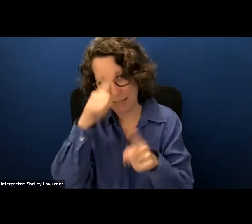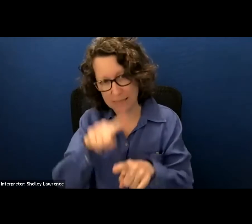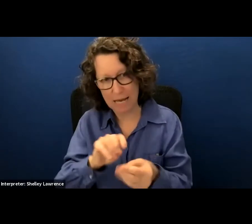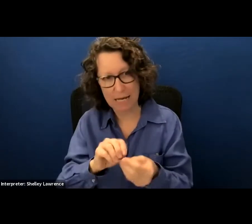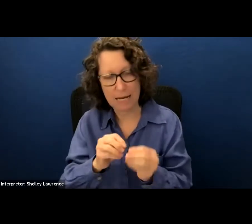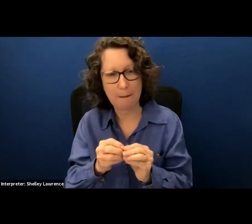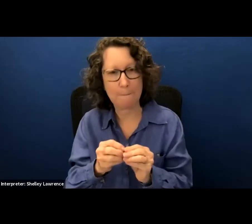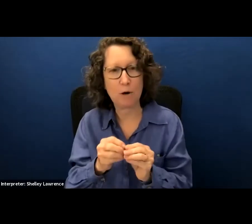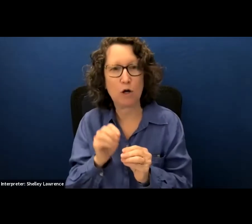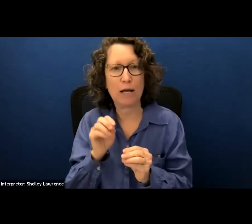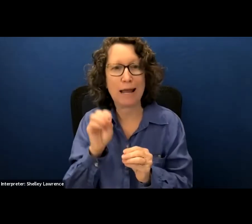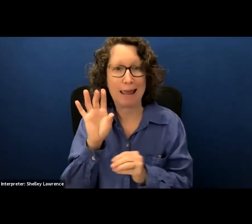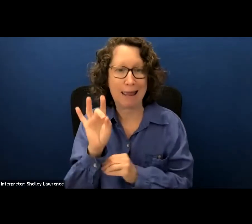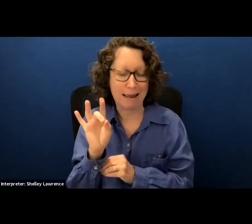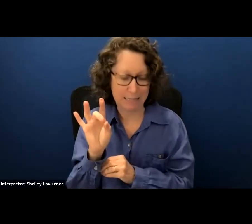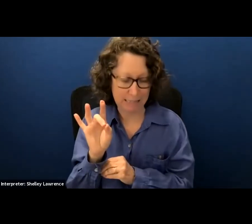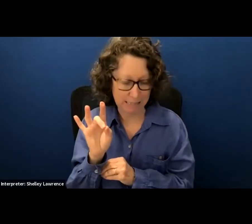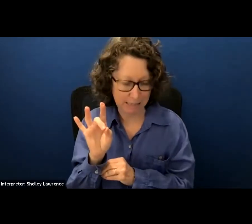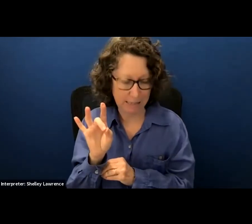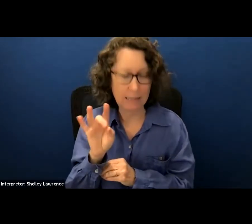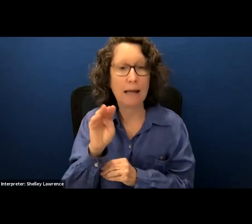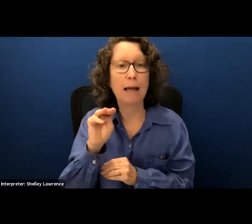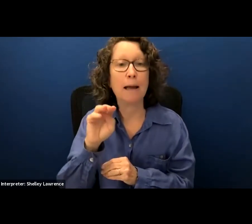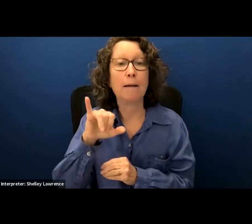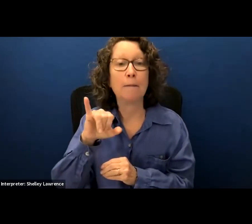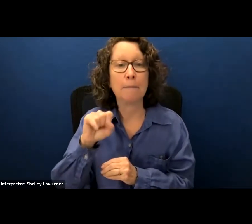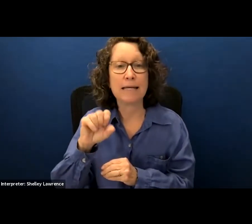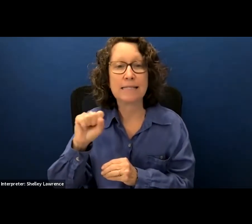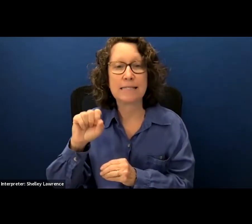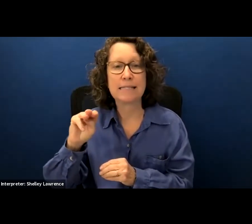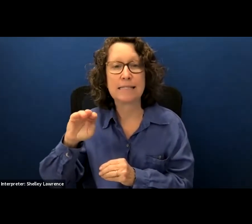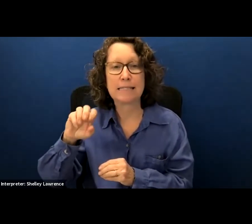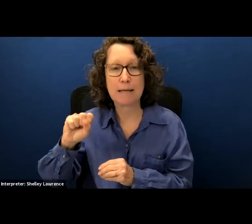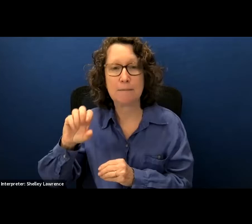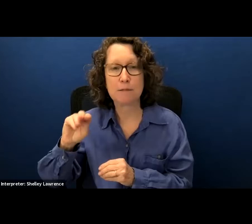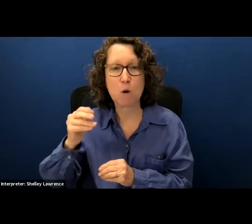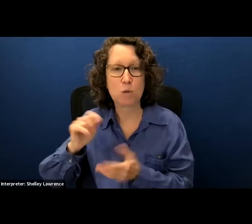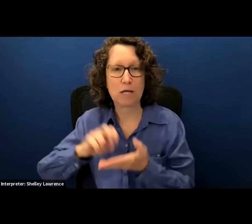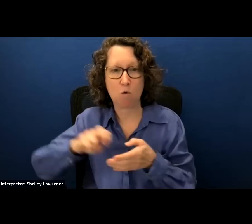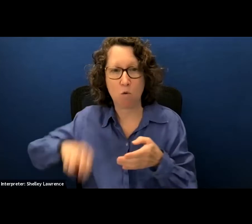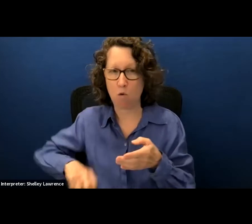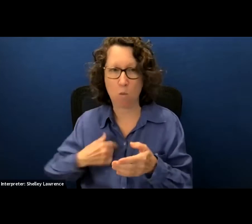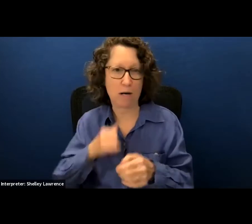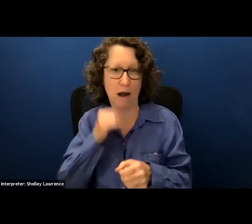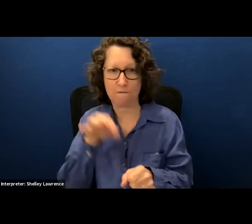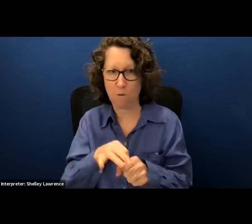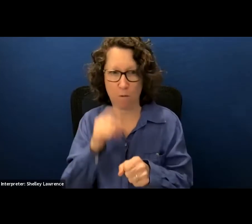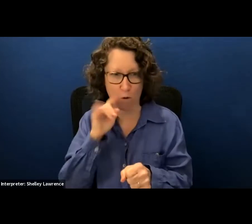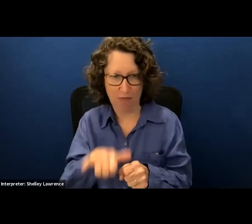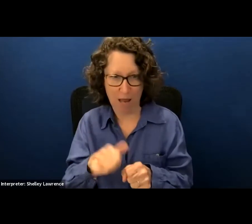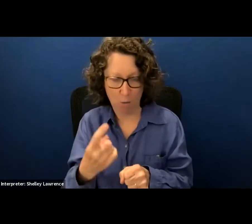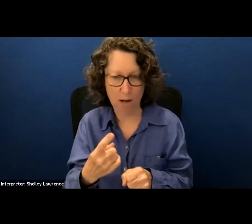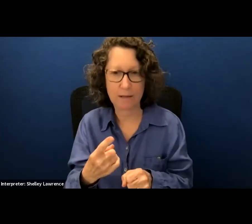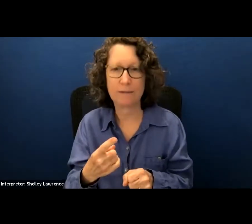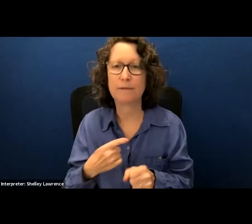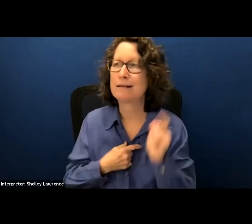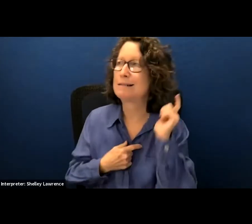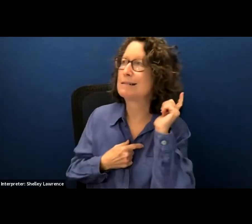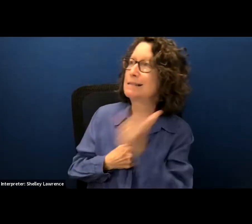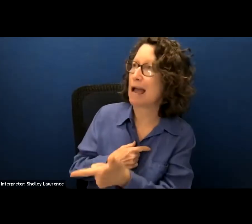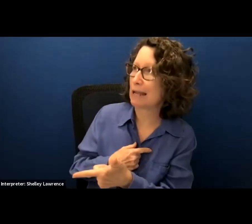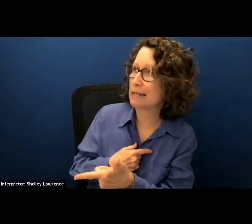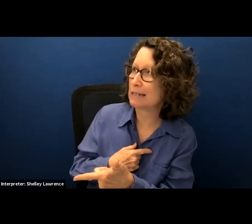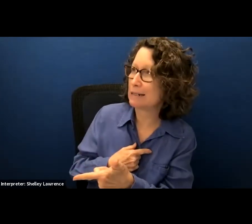agenda item number 8. Ms. Sims-Moten is recusing herself from number 8. Okay. I second that